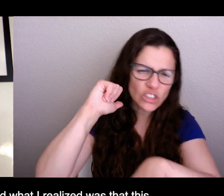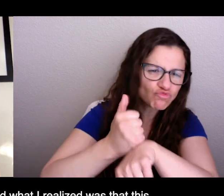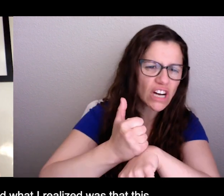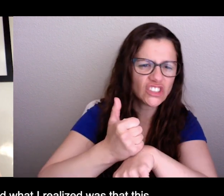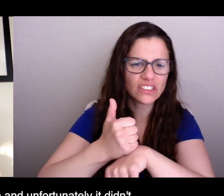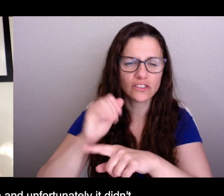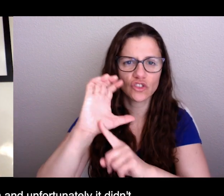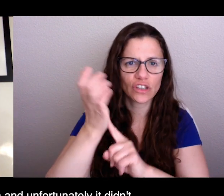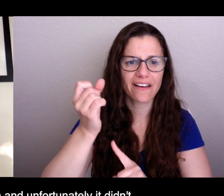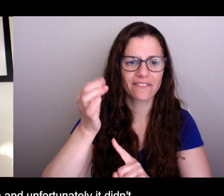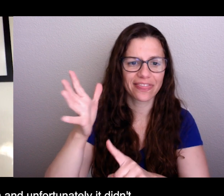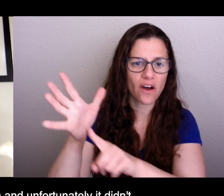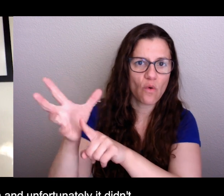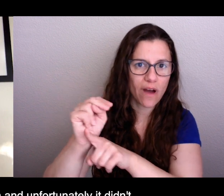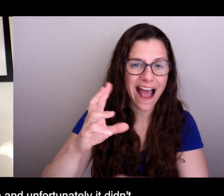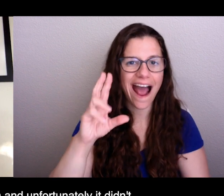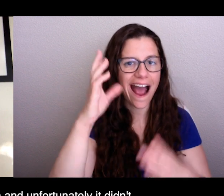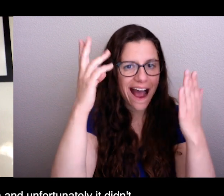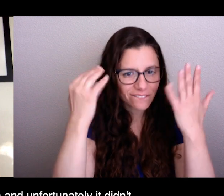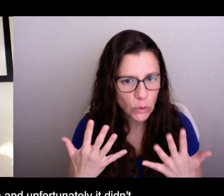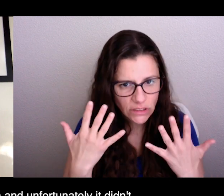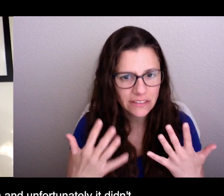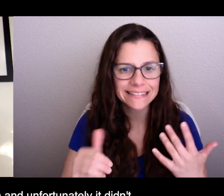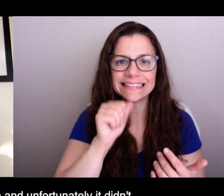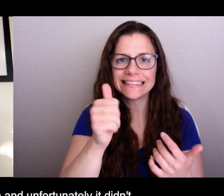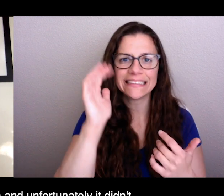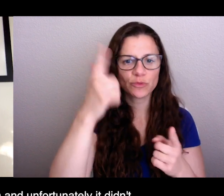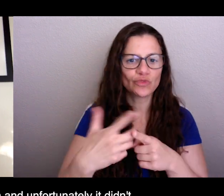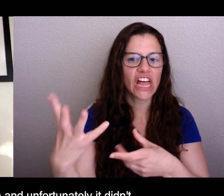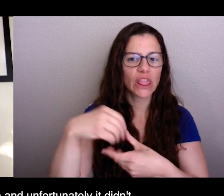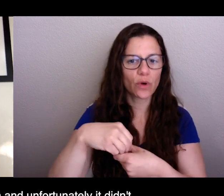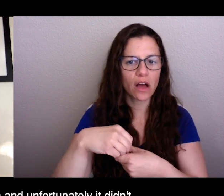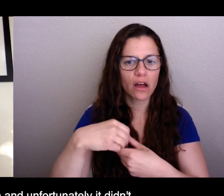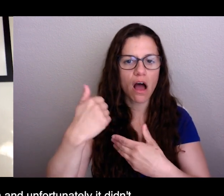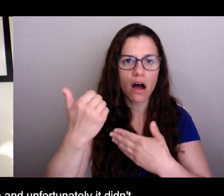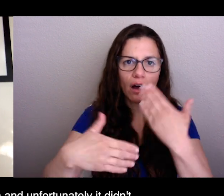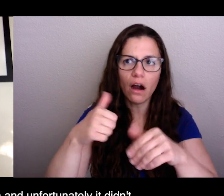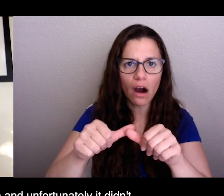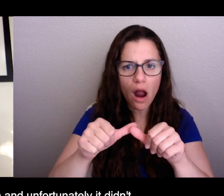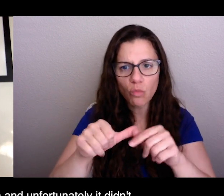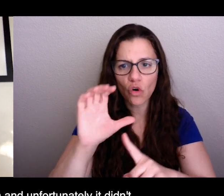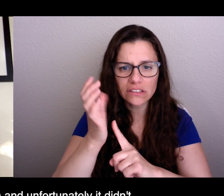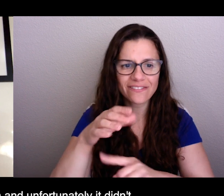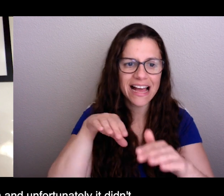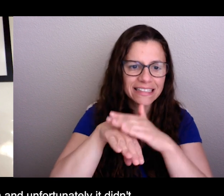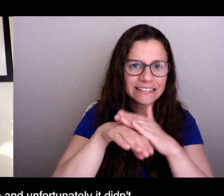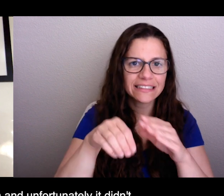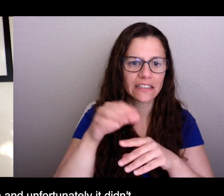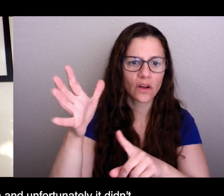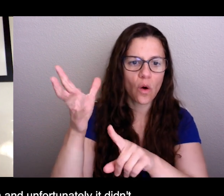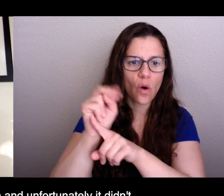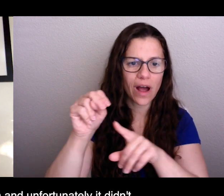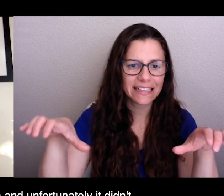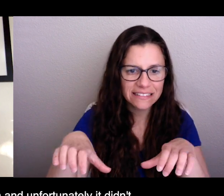entrenched culture of its own. And unfortunately, it didn't seem to include an